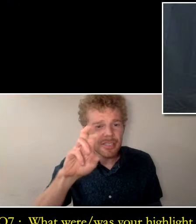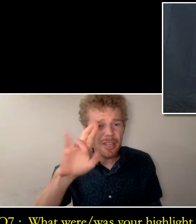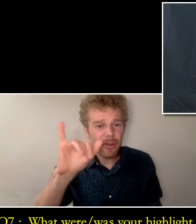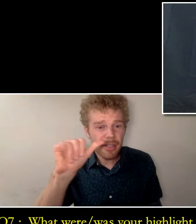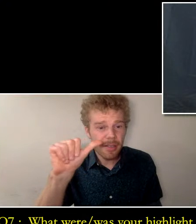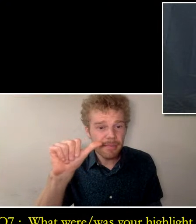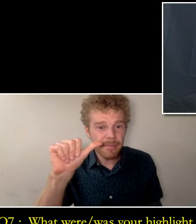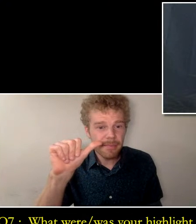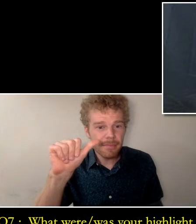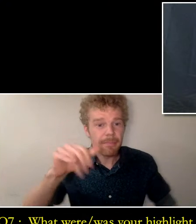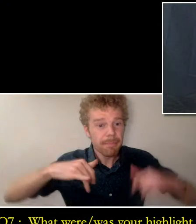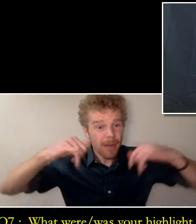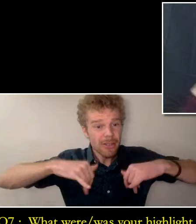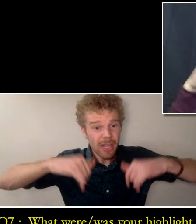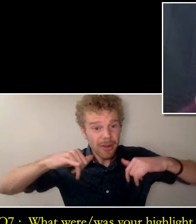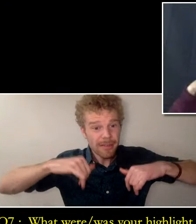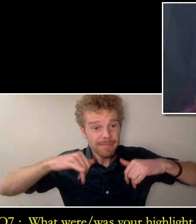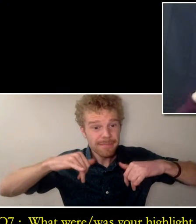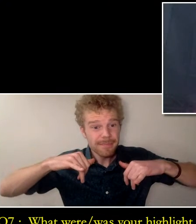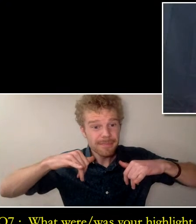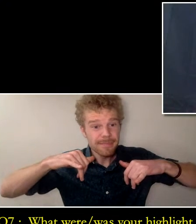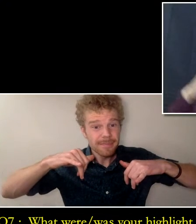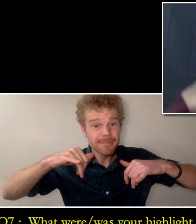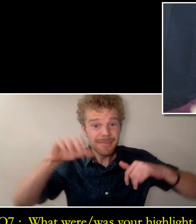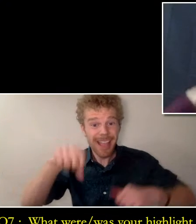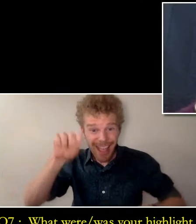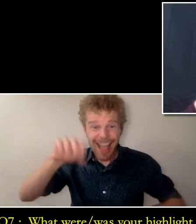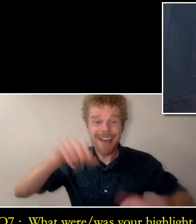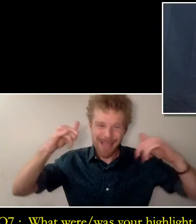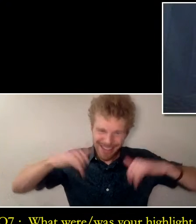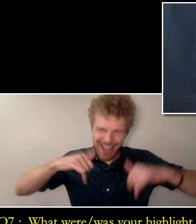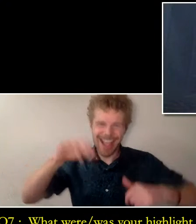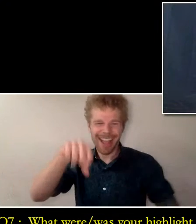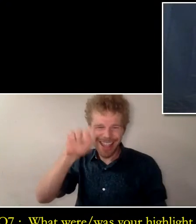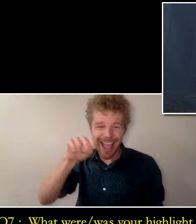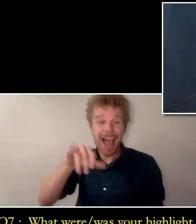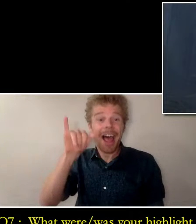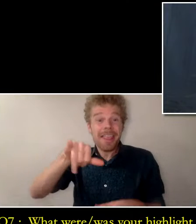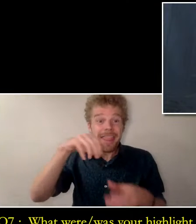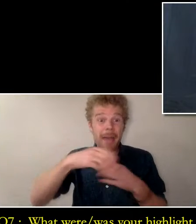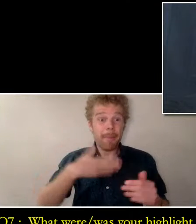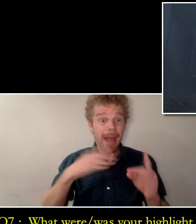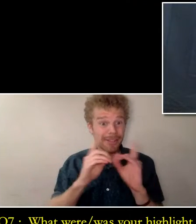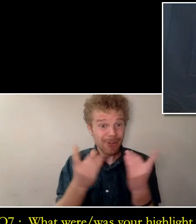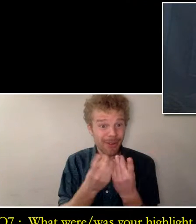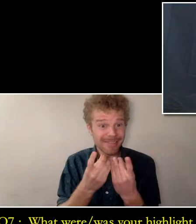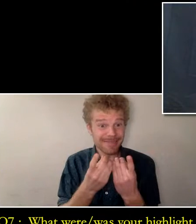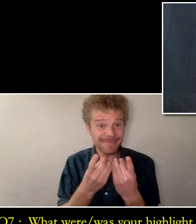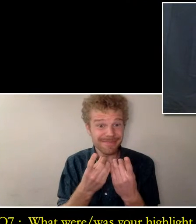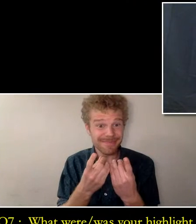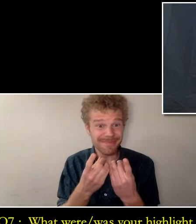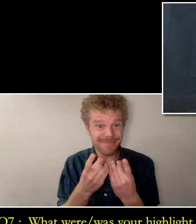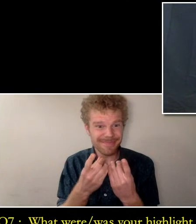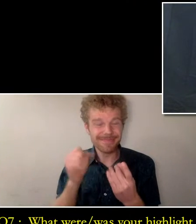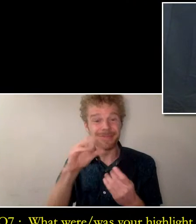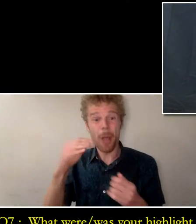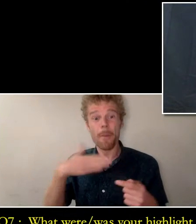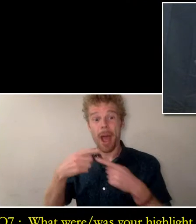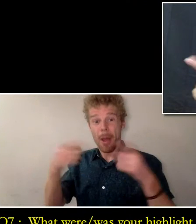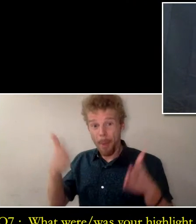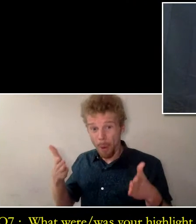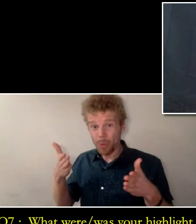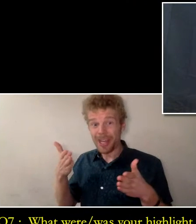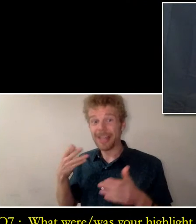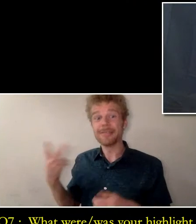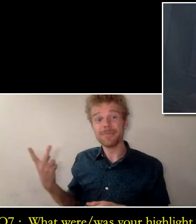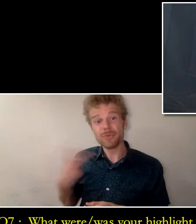There's a deaf-owned restaurant in the DC area called Mazzeria. Yeah, yes, I know it.